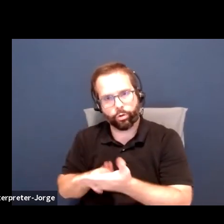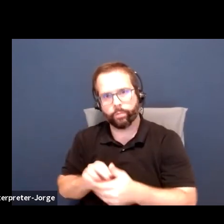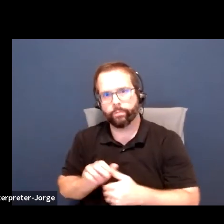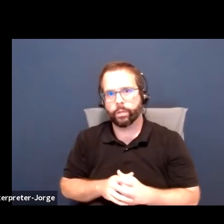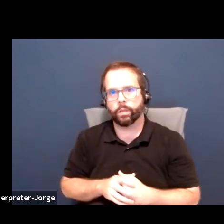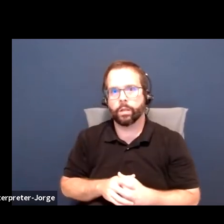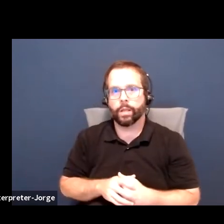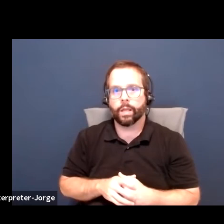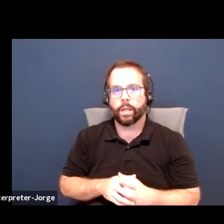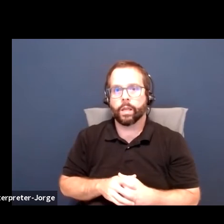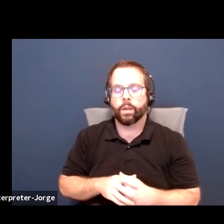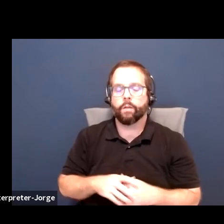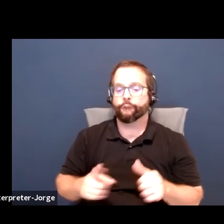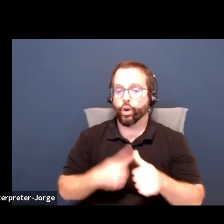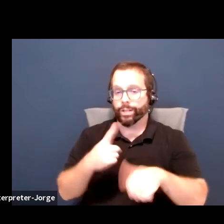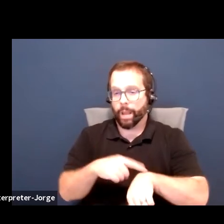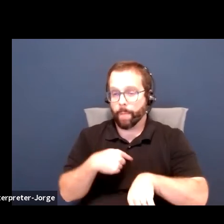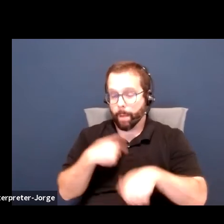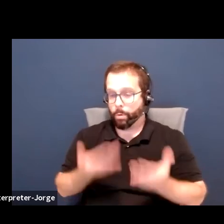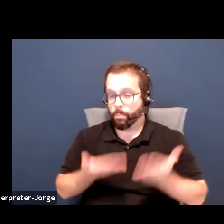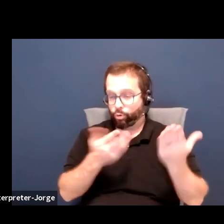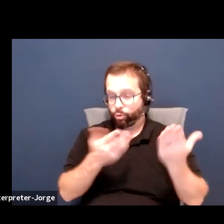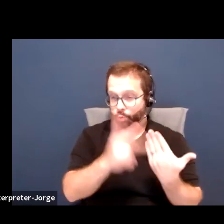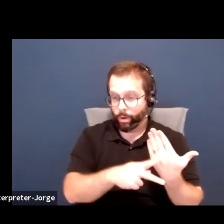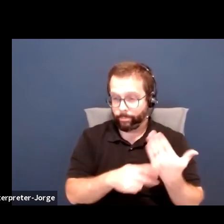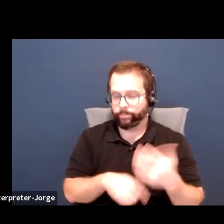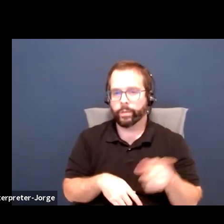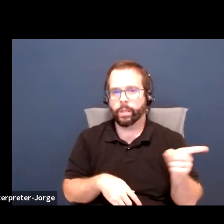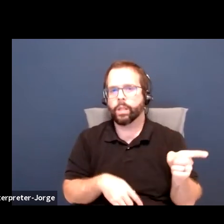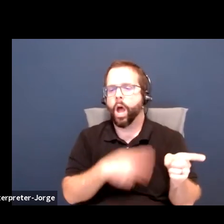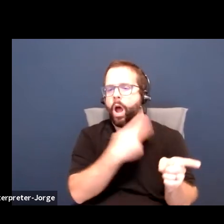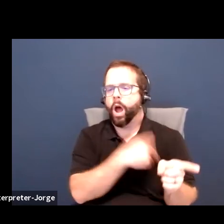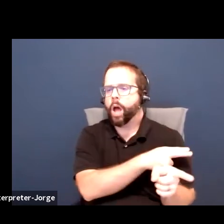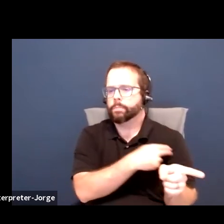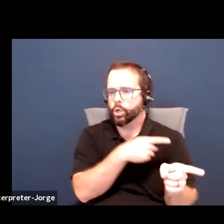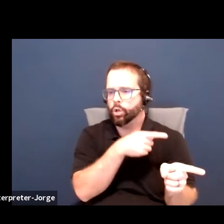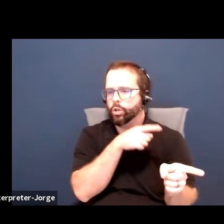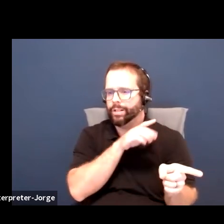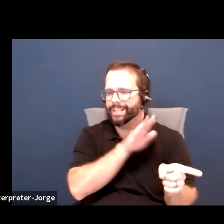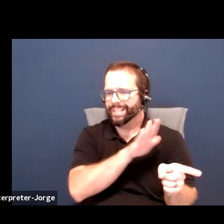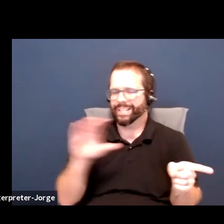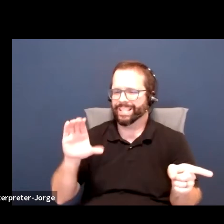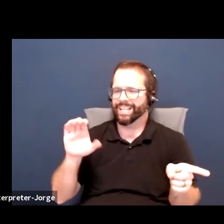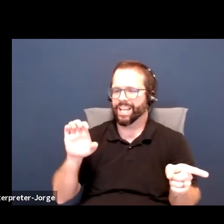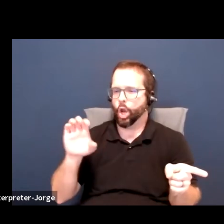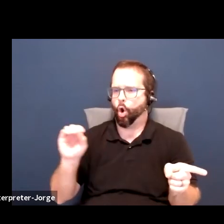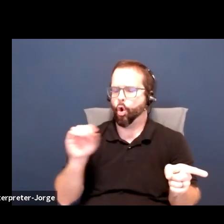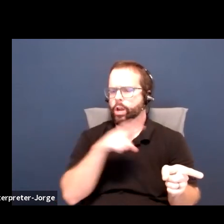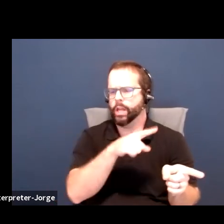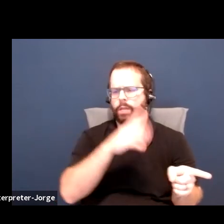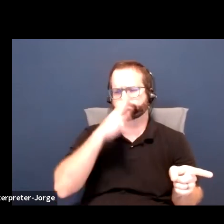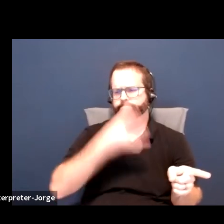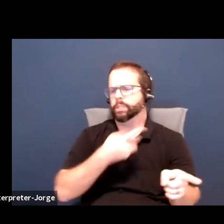me. A year later, he came up to me at an event and gave me a kiss and said, this program is great. And it's all because of